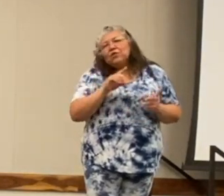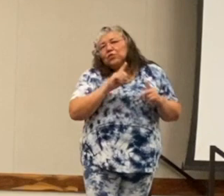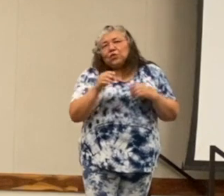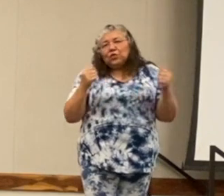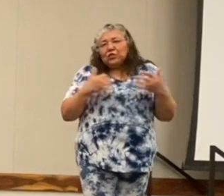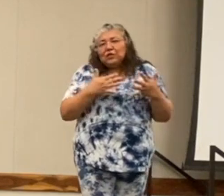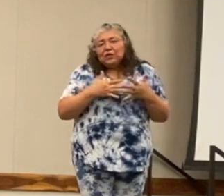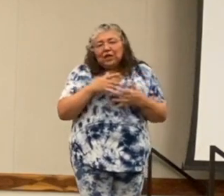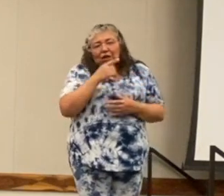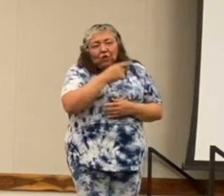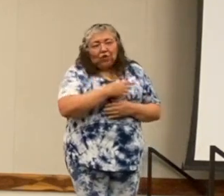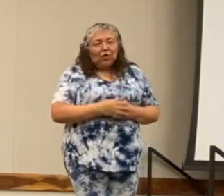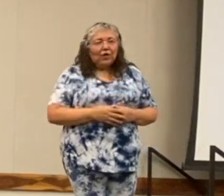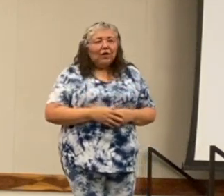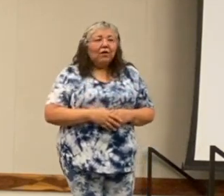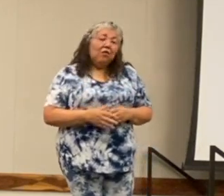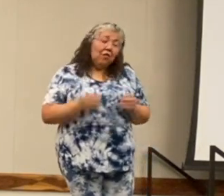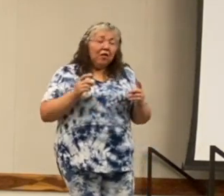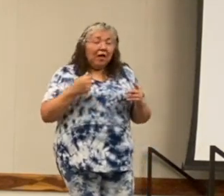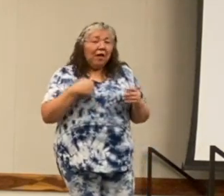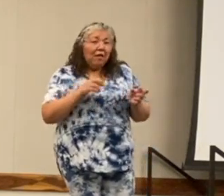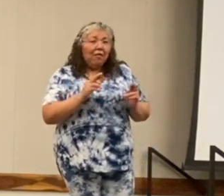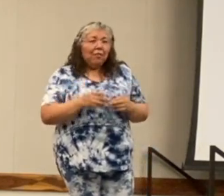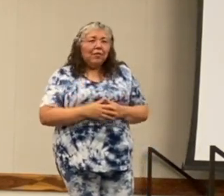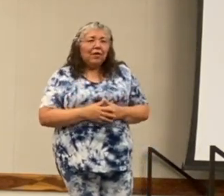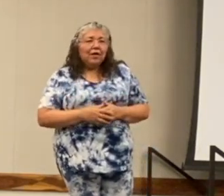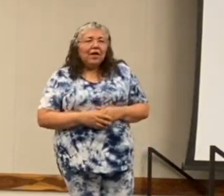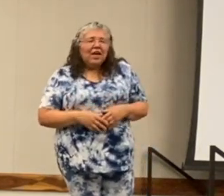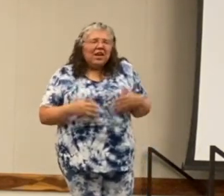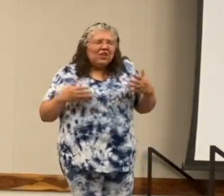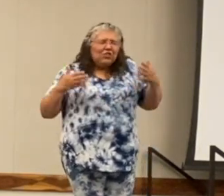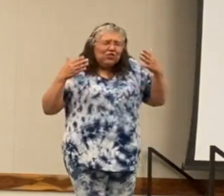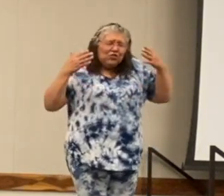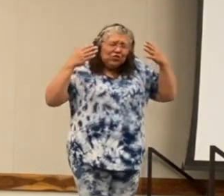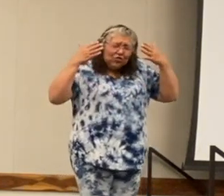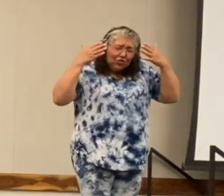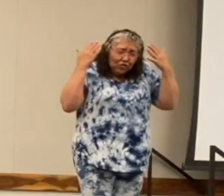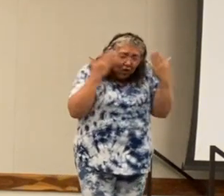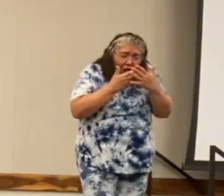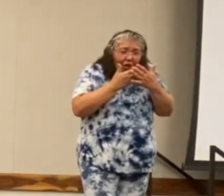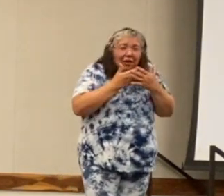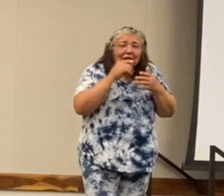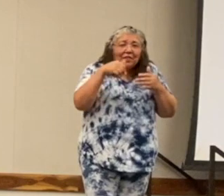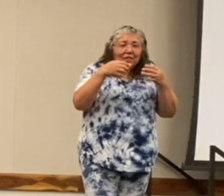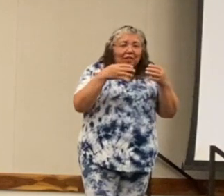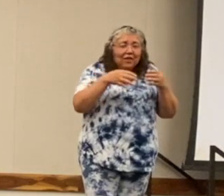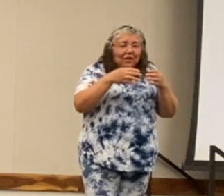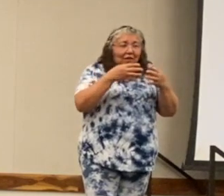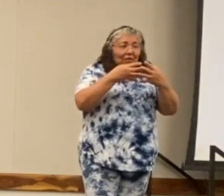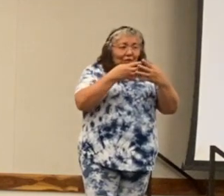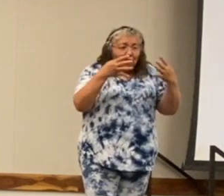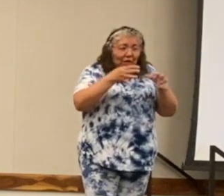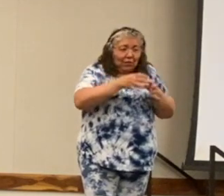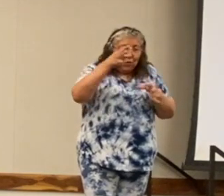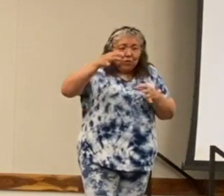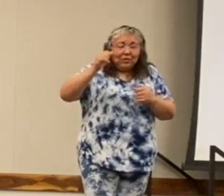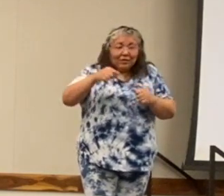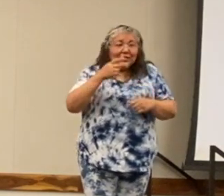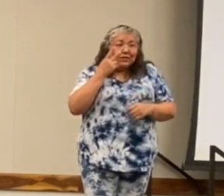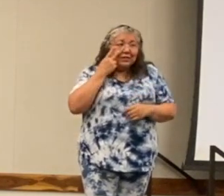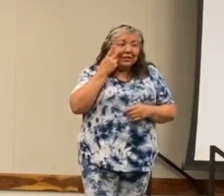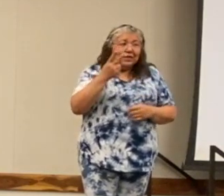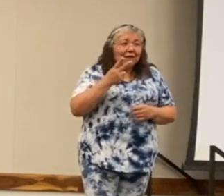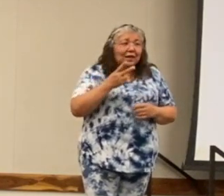oh, sure, I'm down for that. So we go out there, right, and it's dark. And there's these fence posts that you can see,